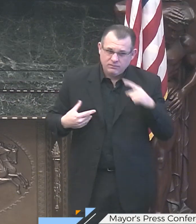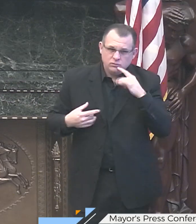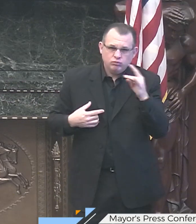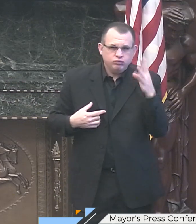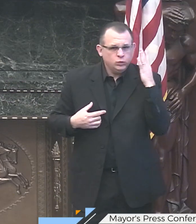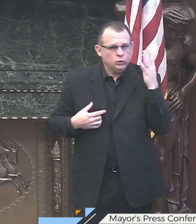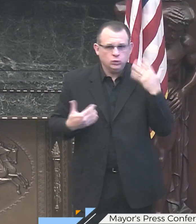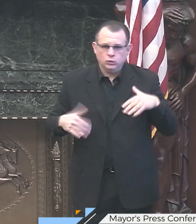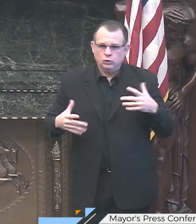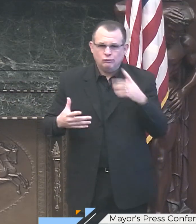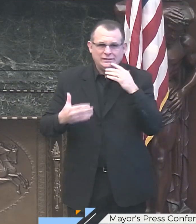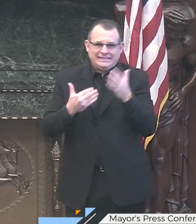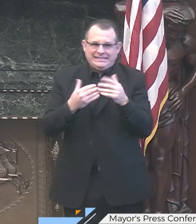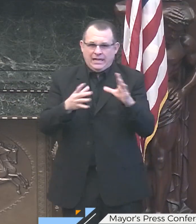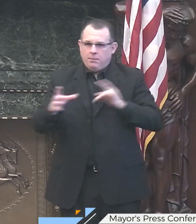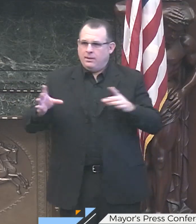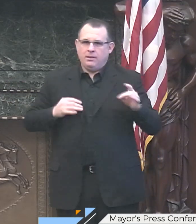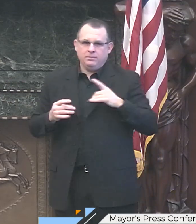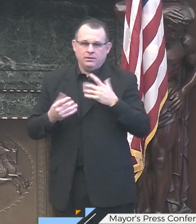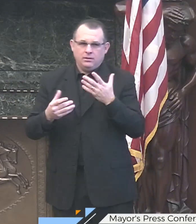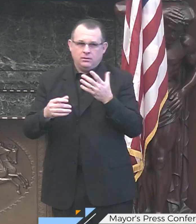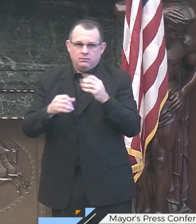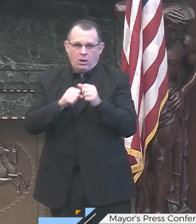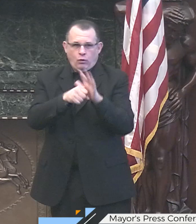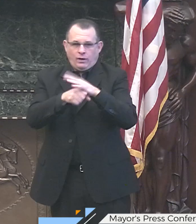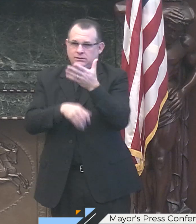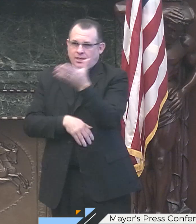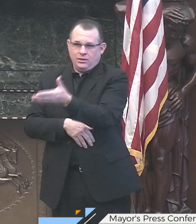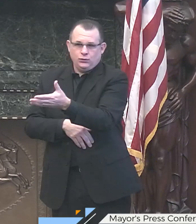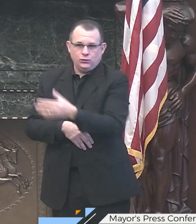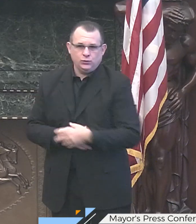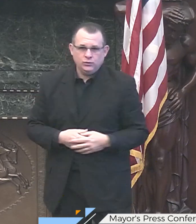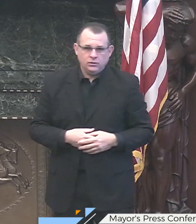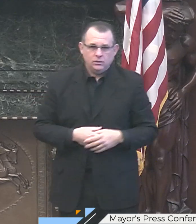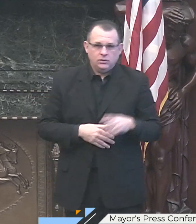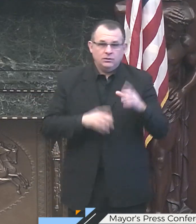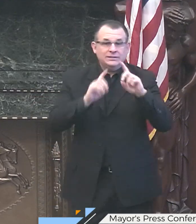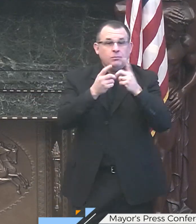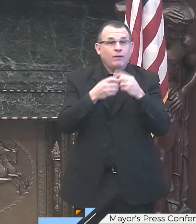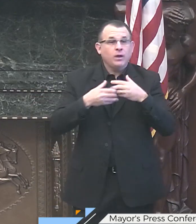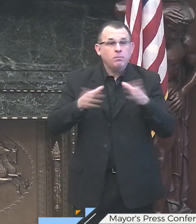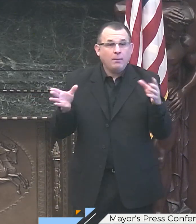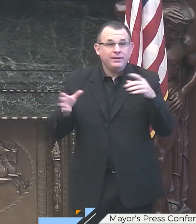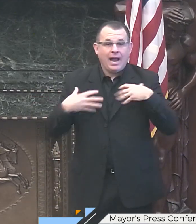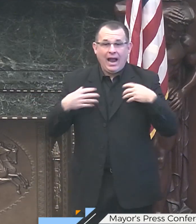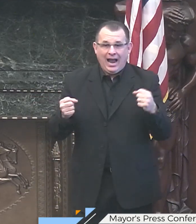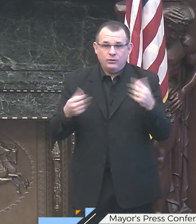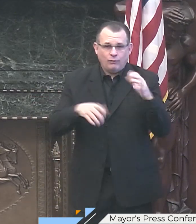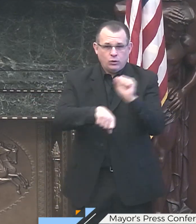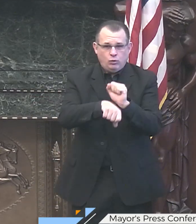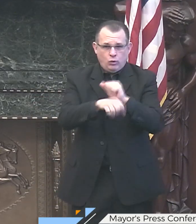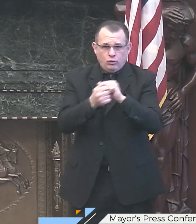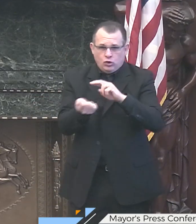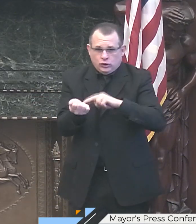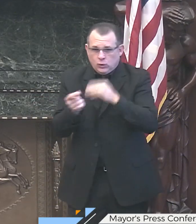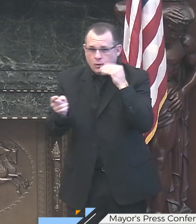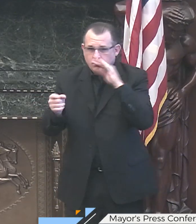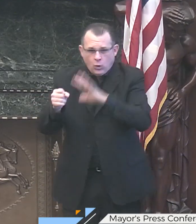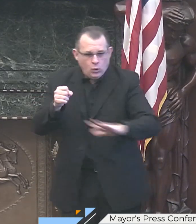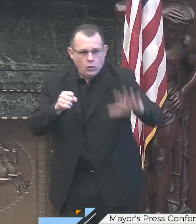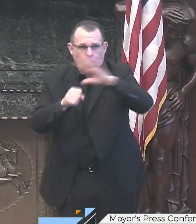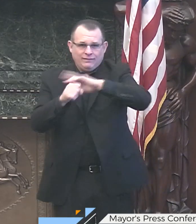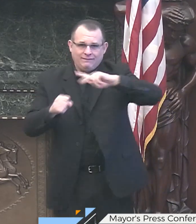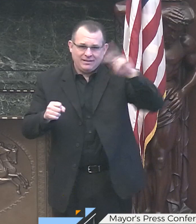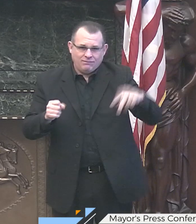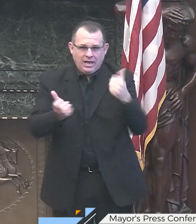right now. The Department of Public Health is working with all the nursing homes in the city to reduce the risk to nursing home residents. It's going to be difficult.